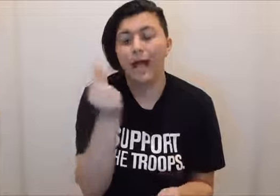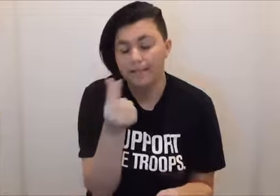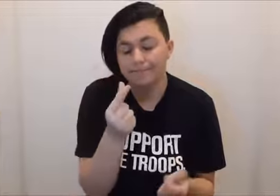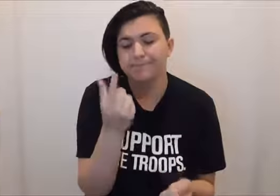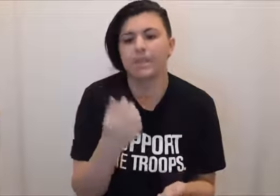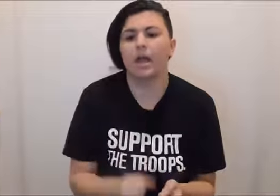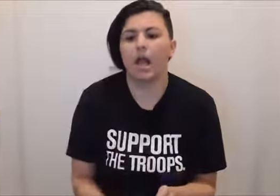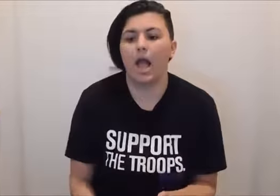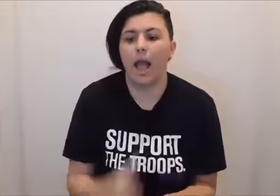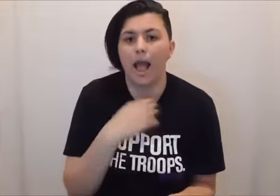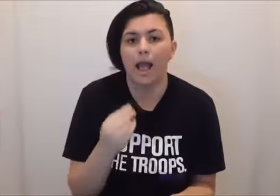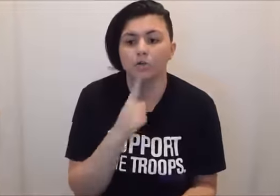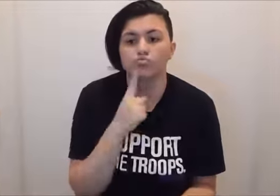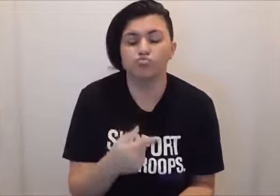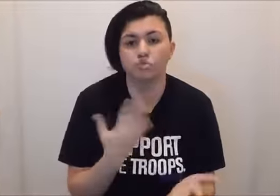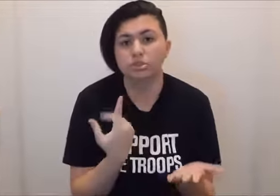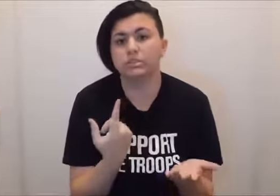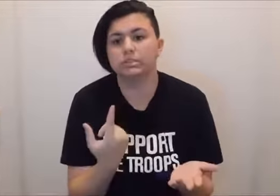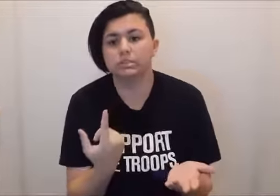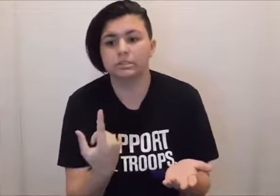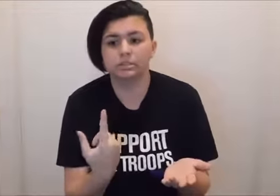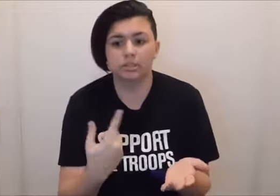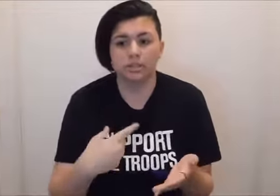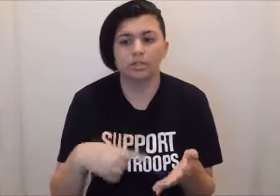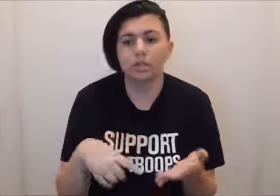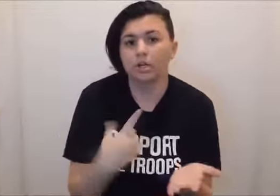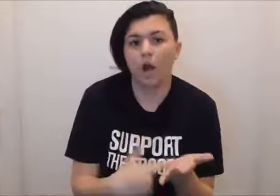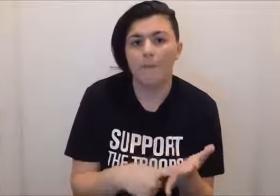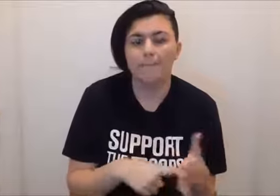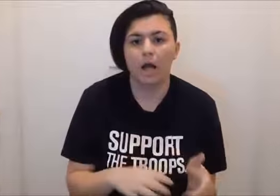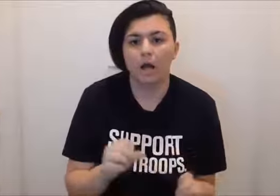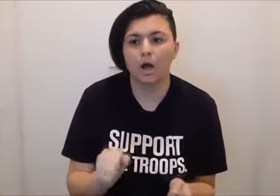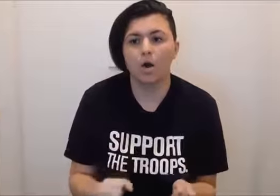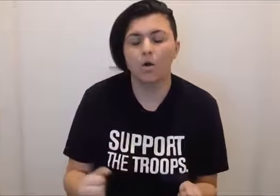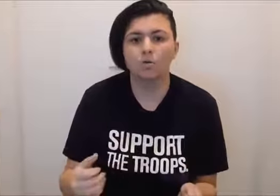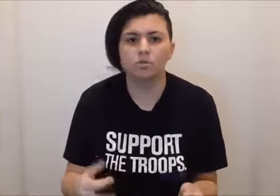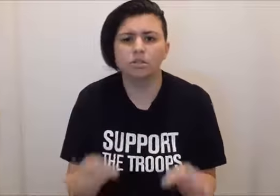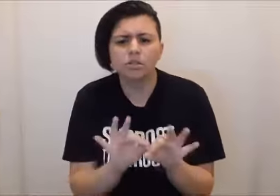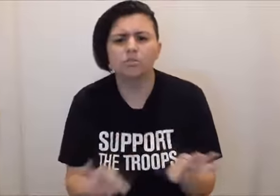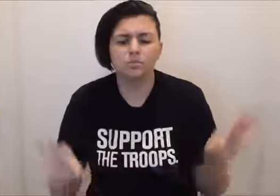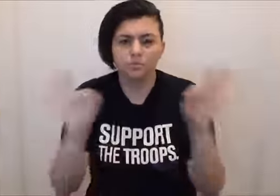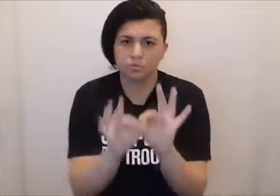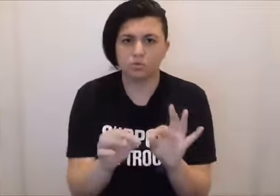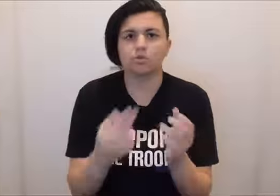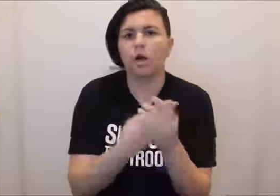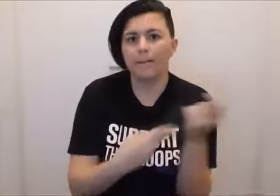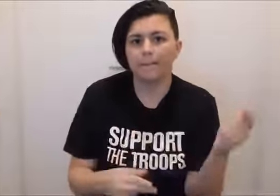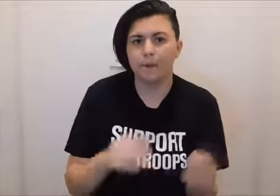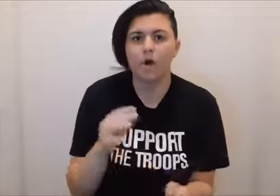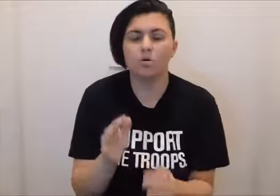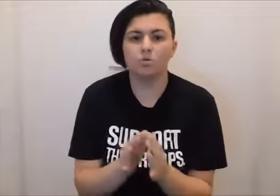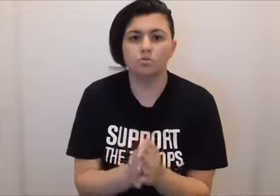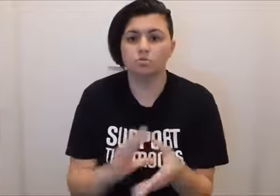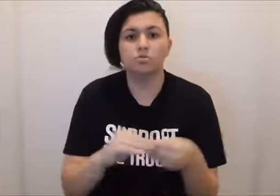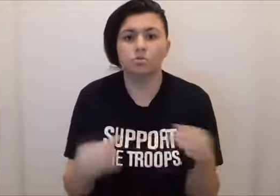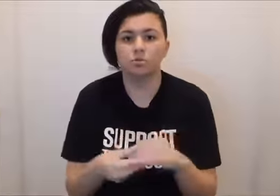little bit, and then we will really be talking about the significance that both pieces have.